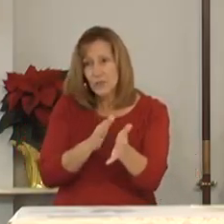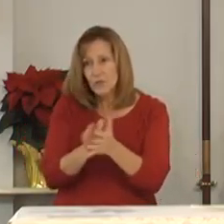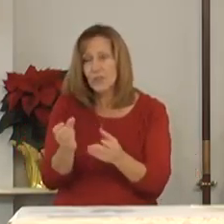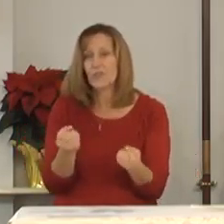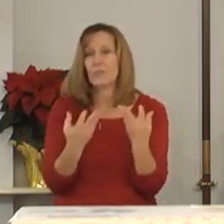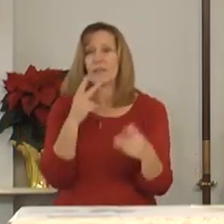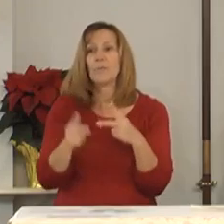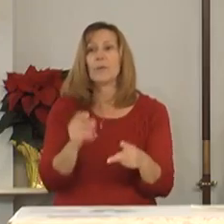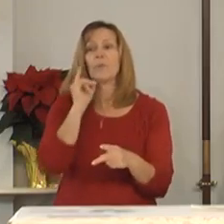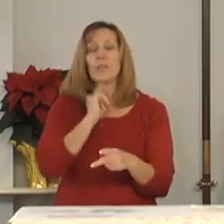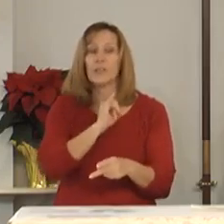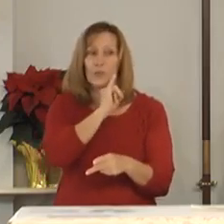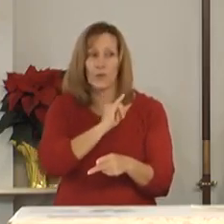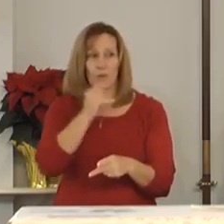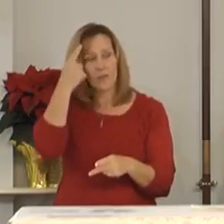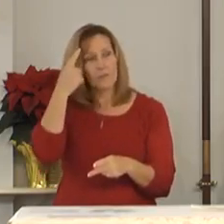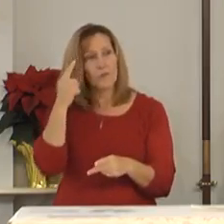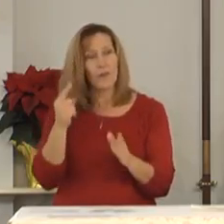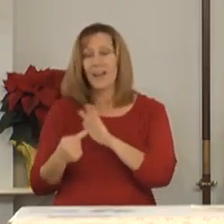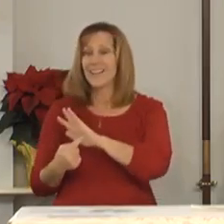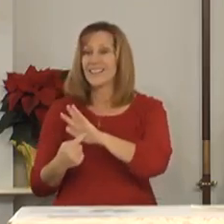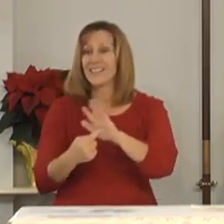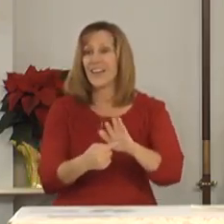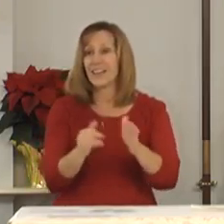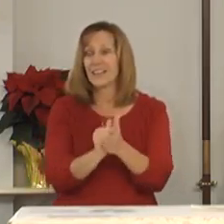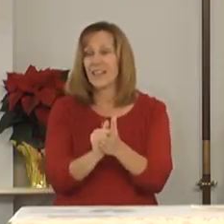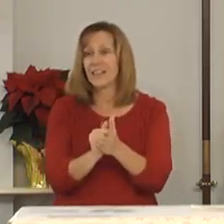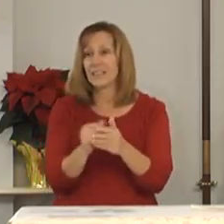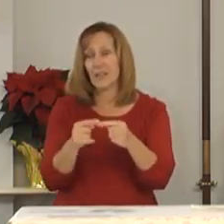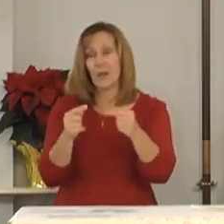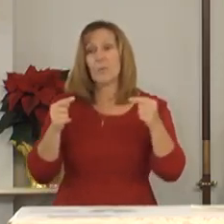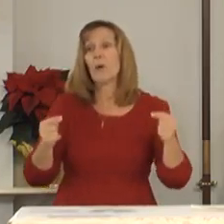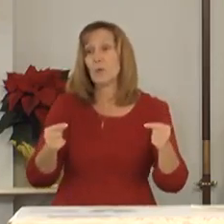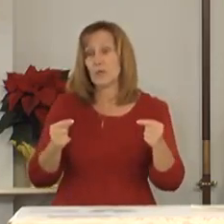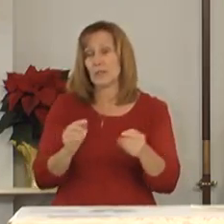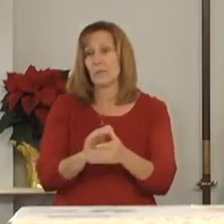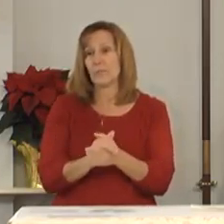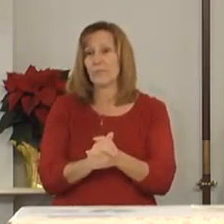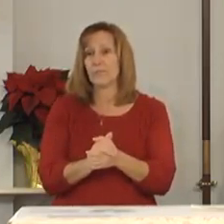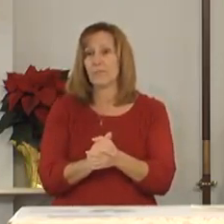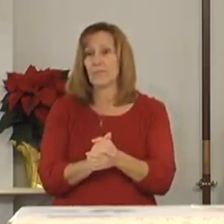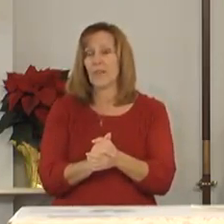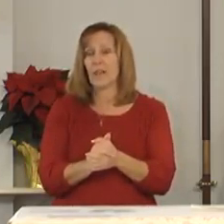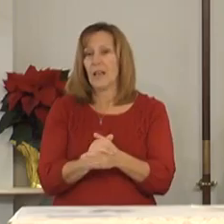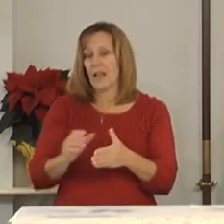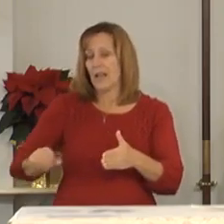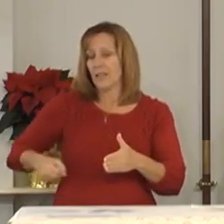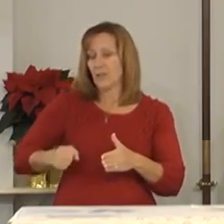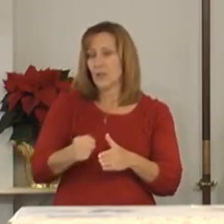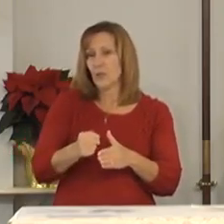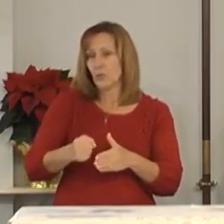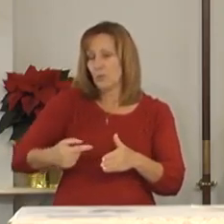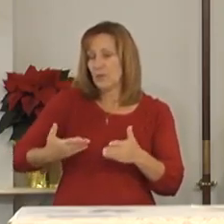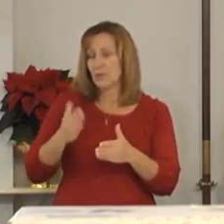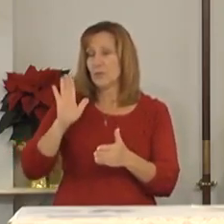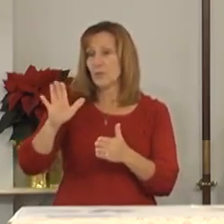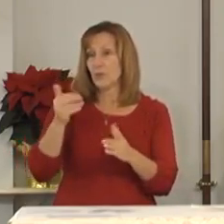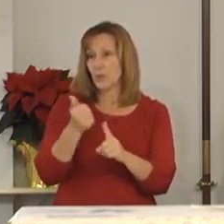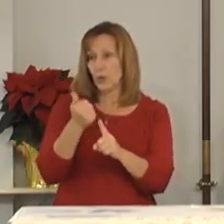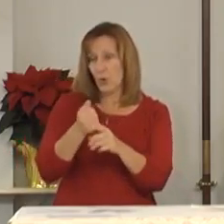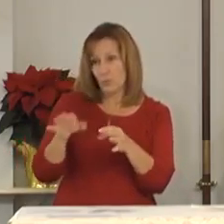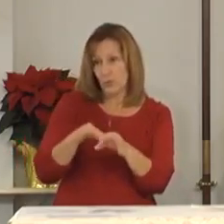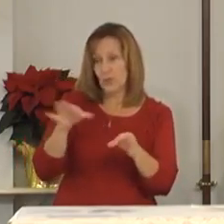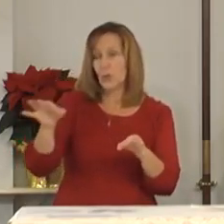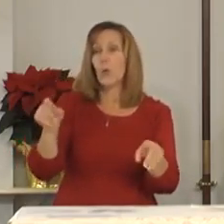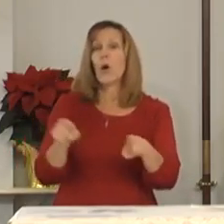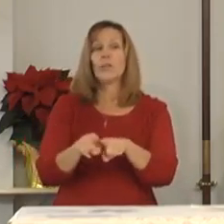Israel, and for a sign that is opposed. And a sword will pierce through your own